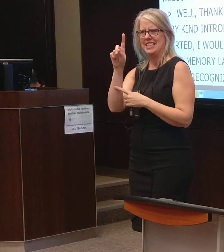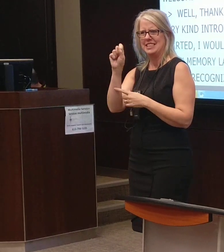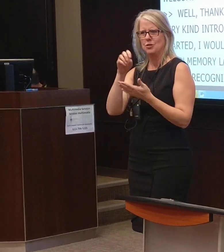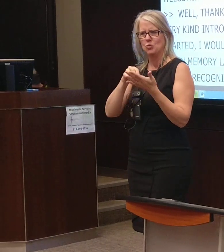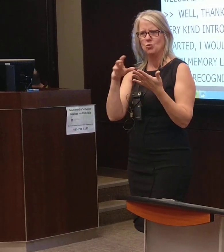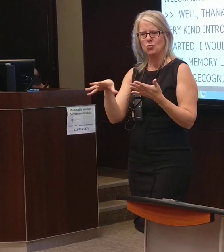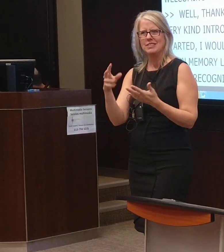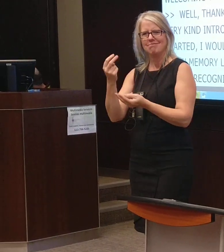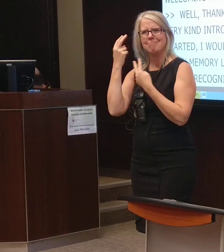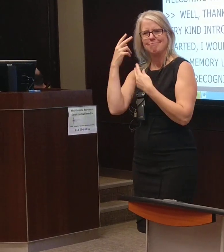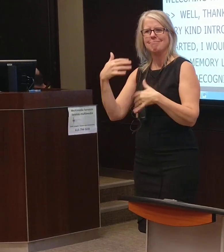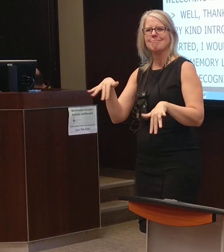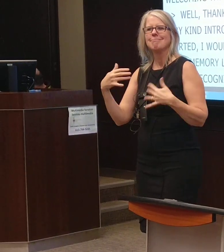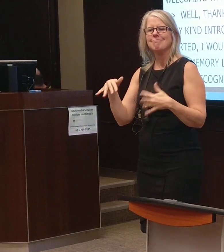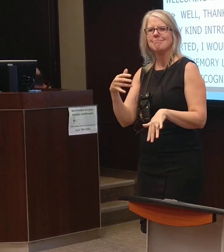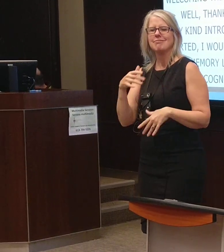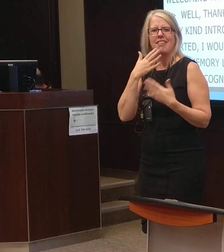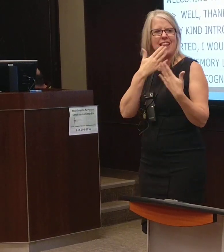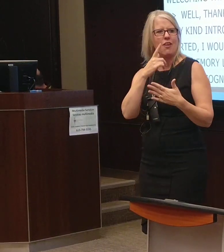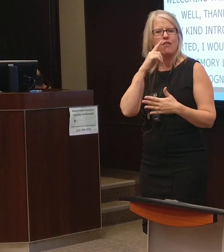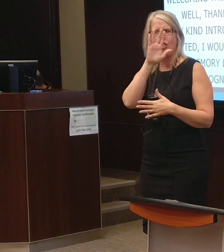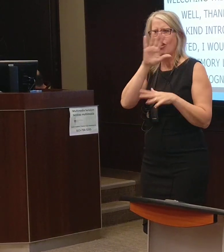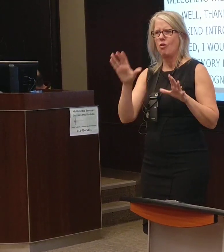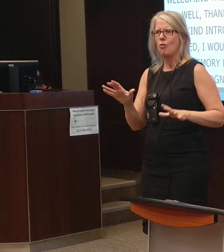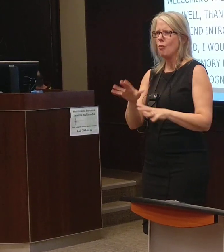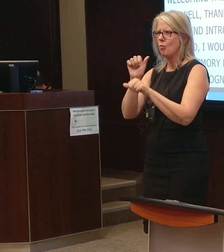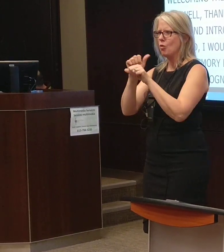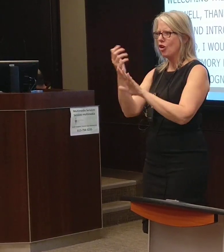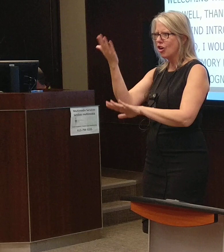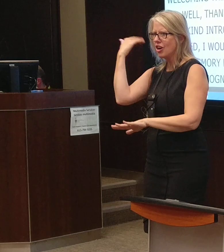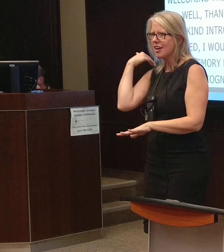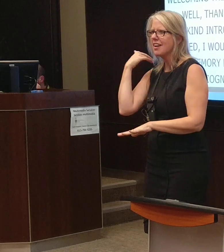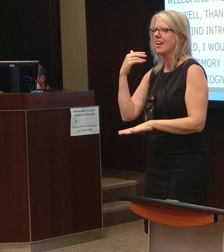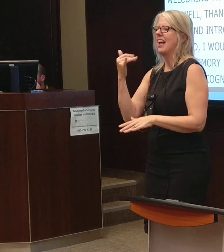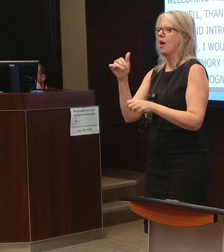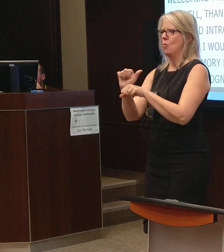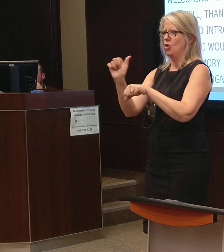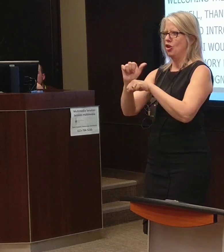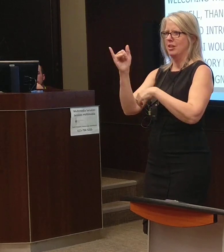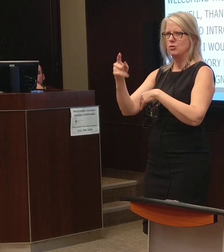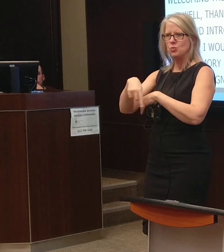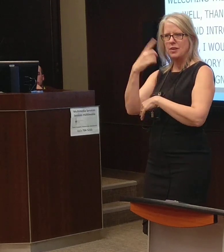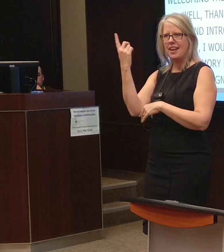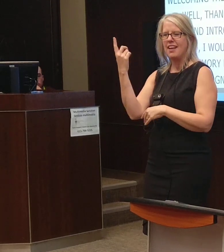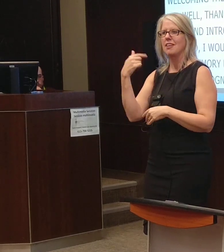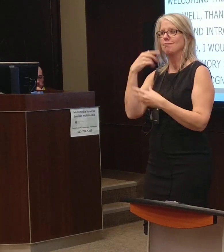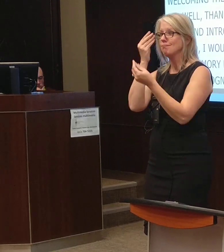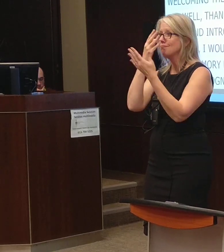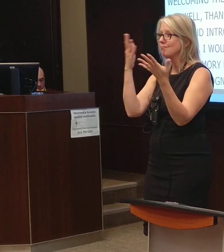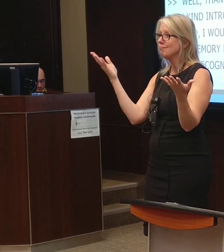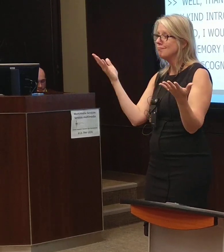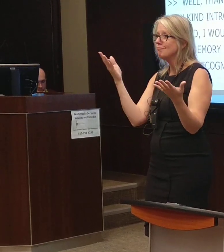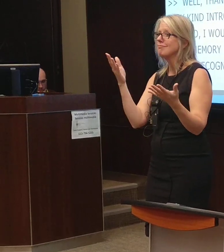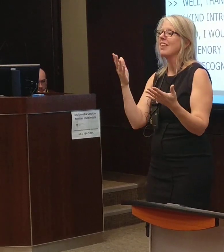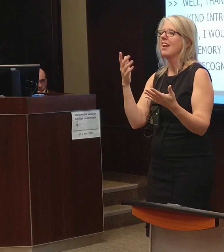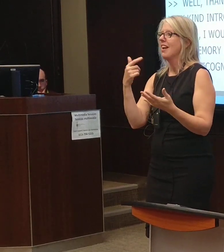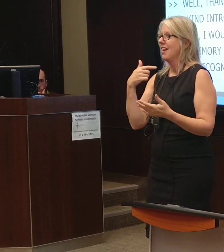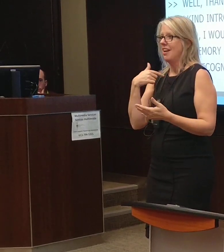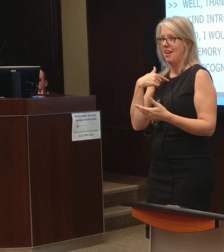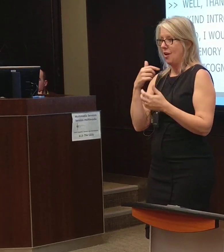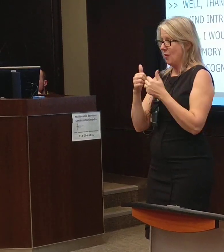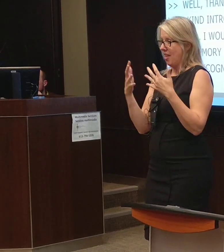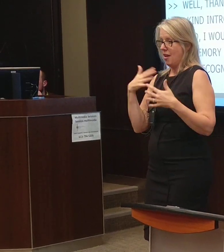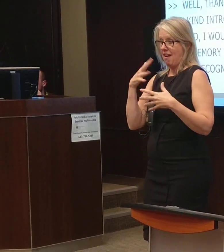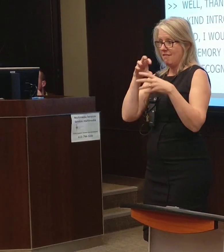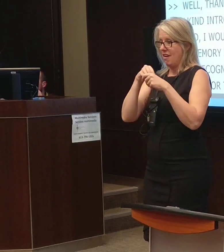Students for not only the work they did back then, the work they're doing today. And I can say, without my involvement